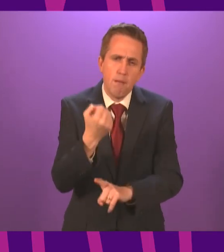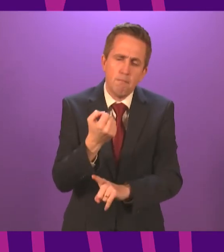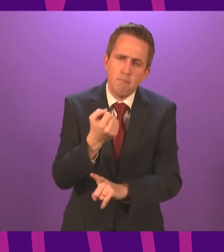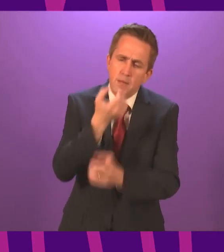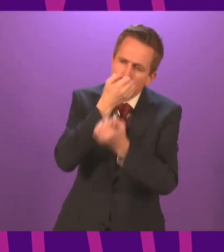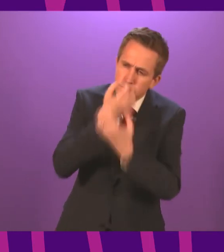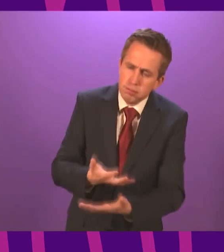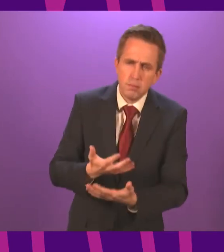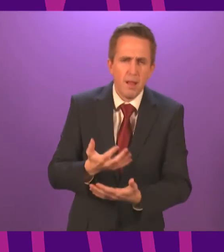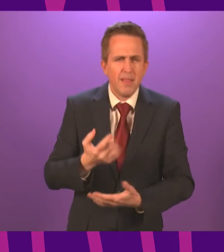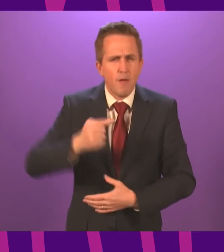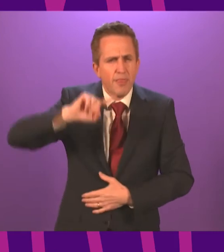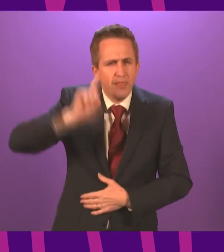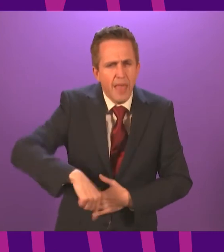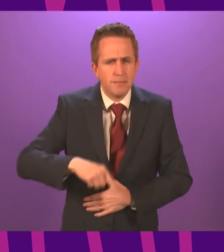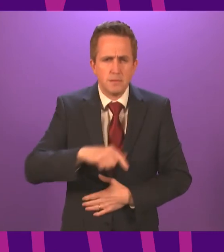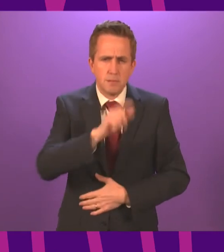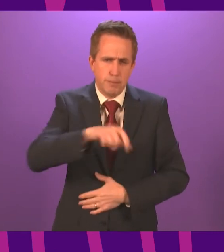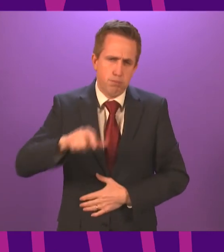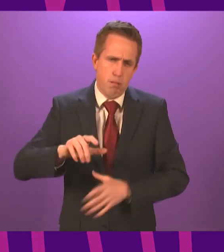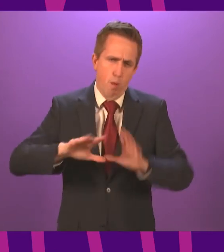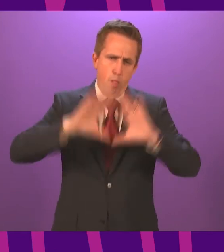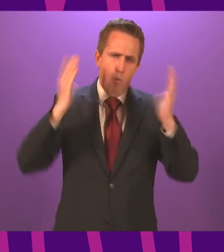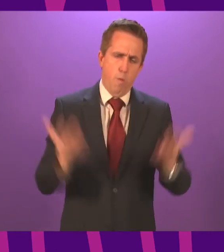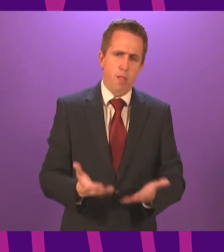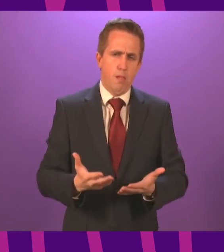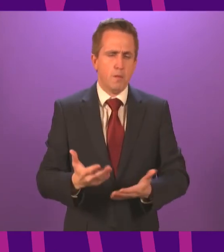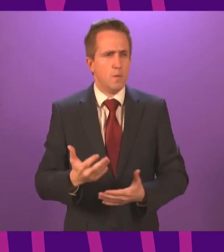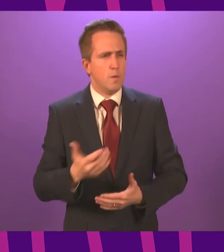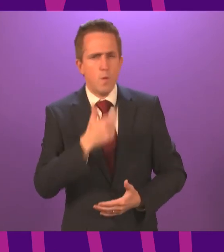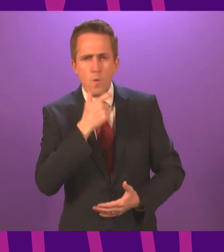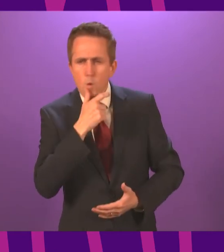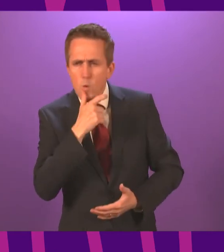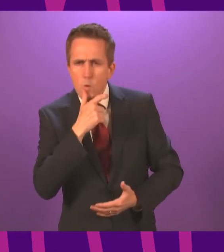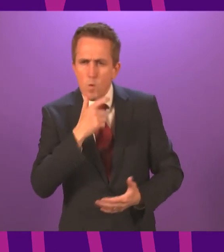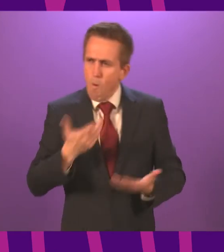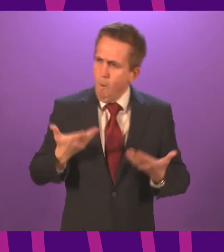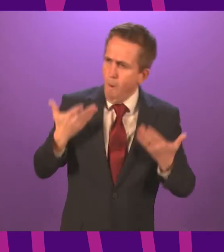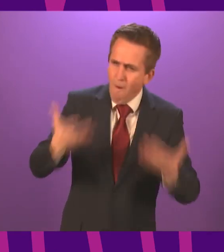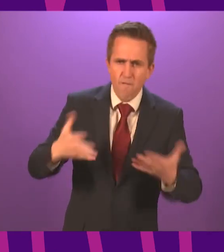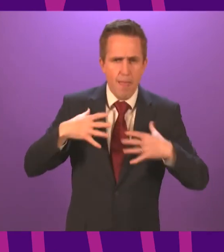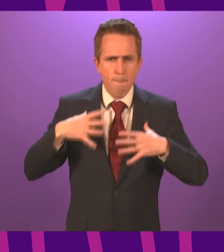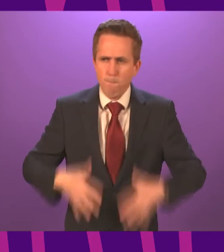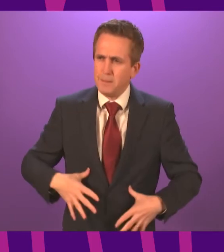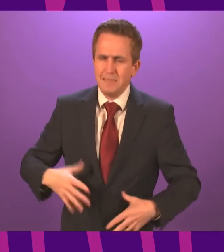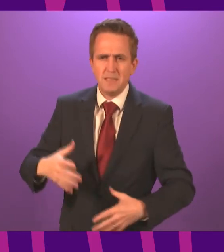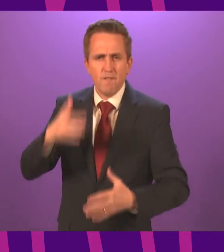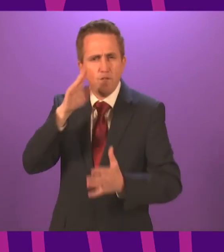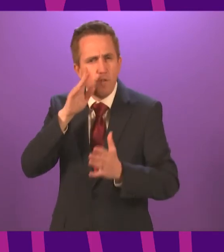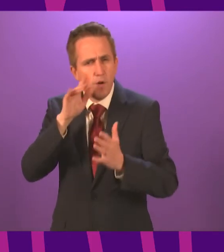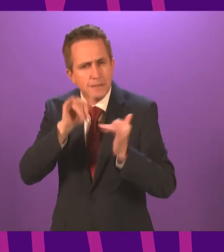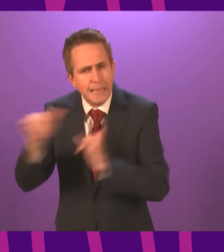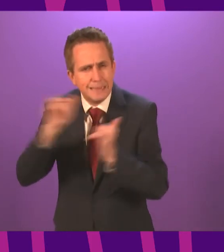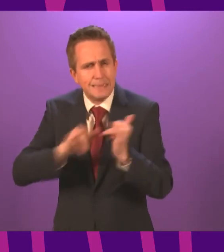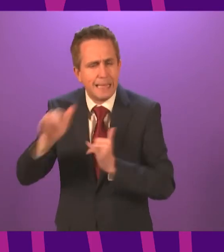thousands of people around the world who've decided that they're going to put their bodies into the biological front line here. We